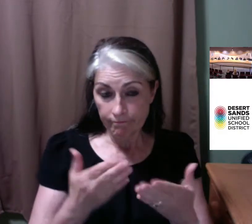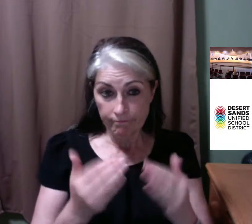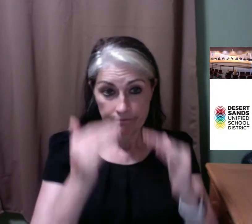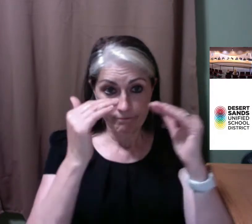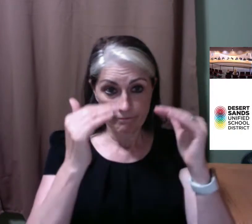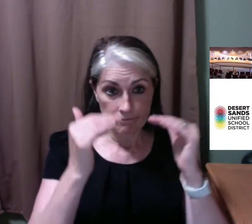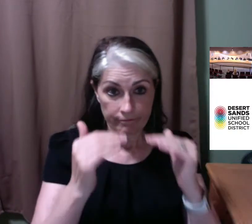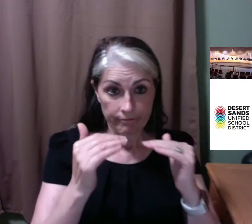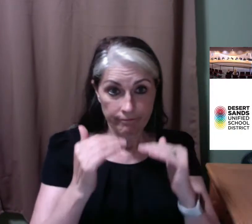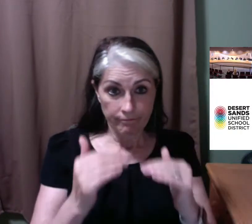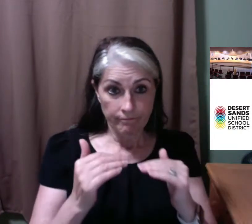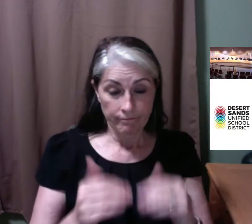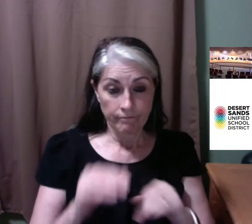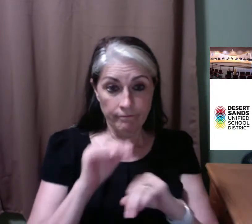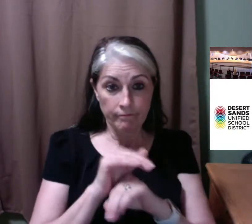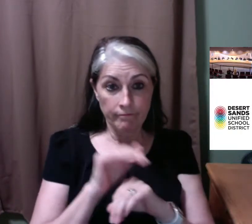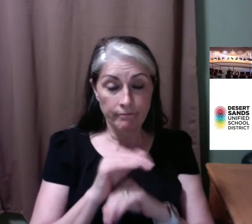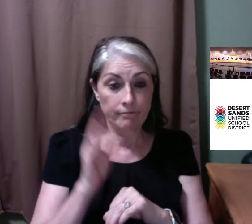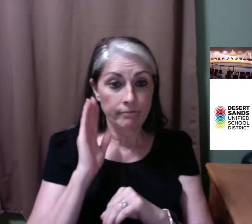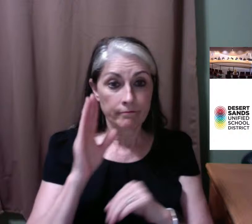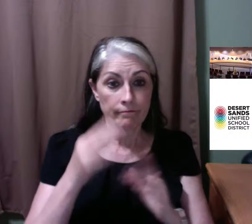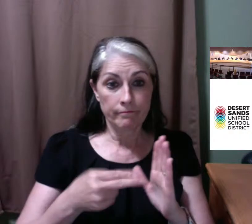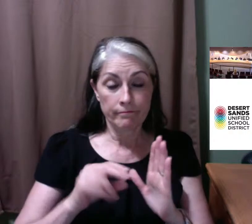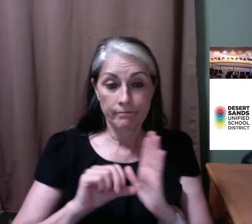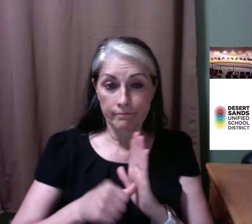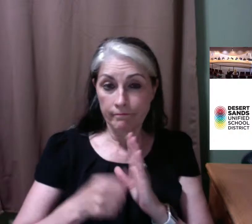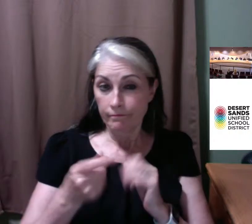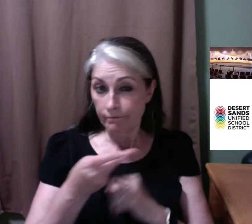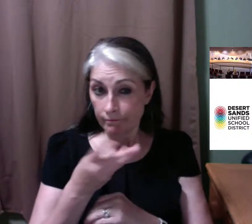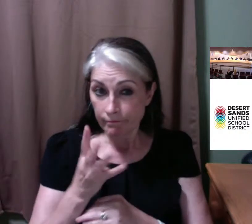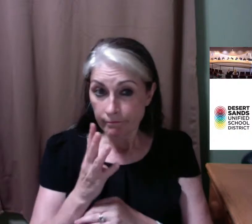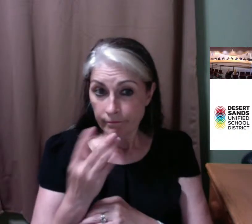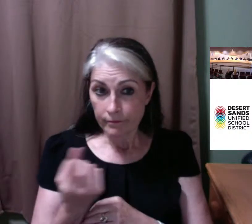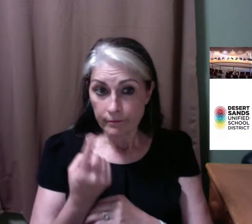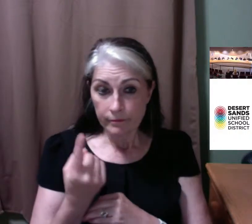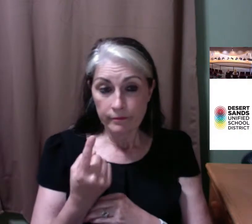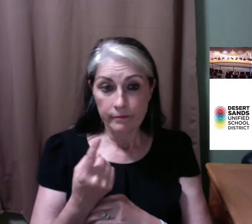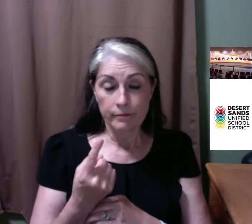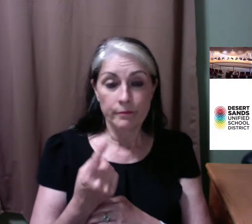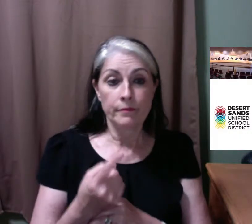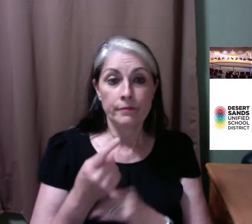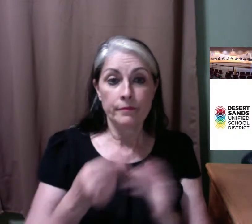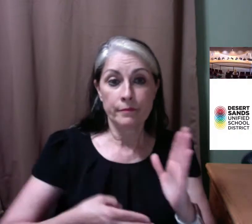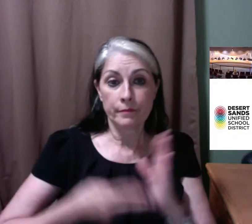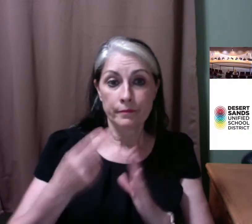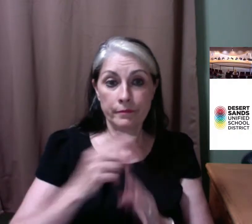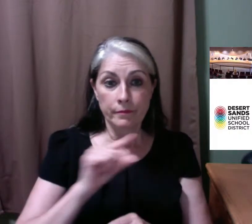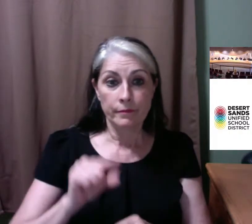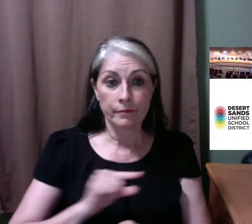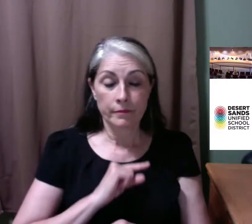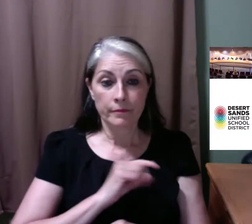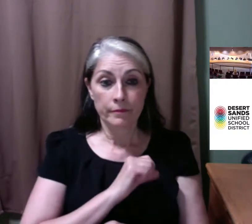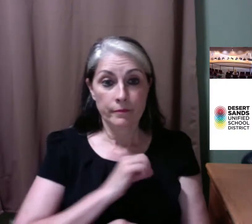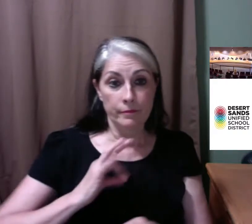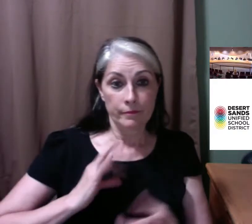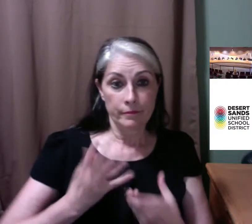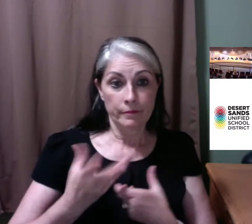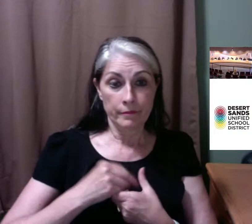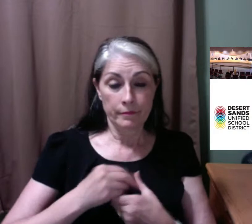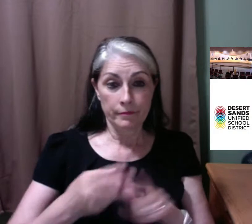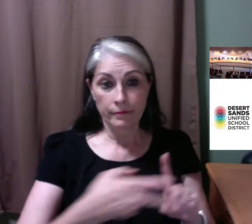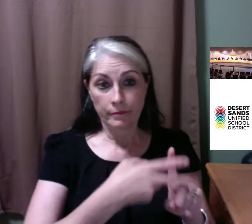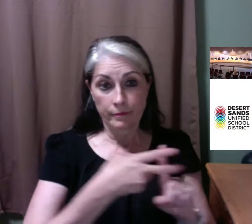area. Tonight, however, we'll highlight just a couple of them. So for highly qualified staff, that includes